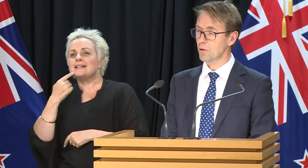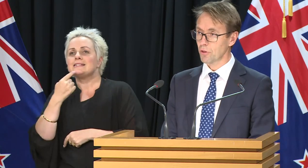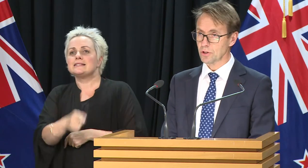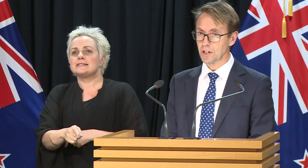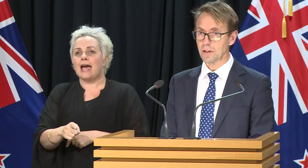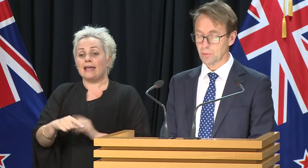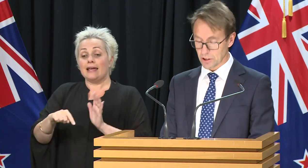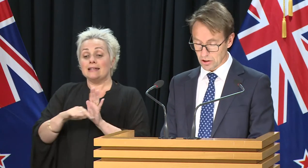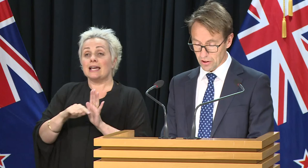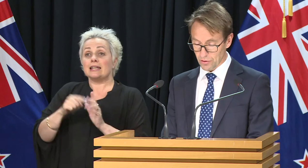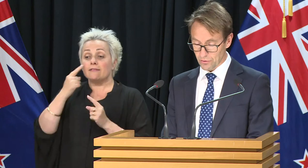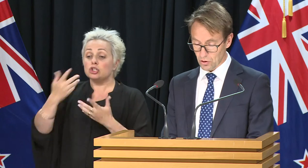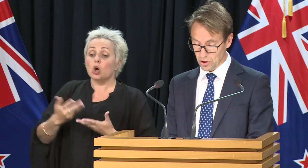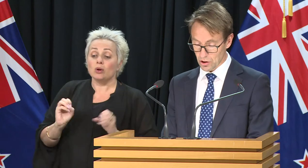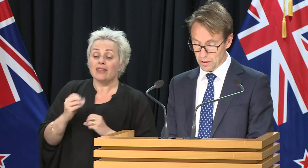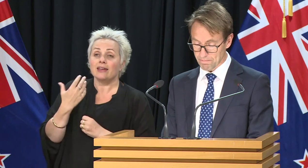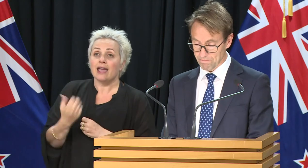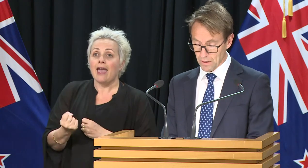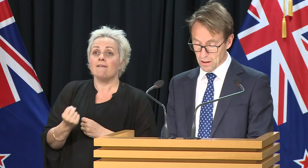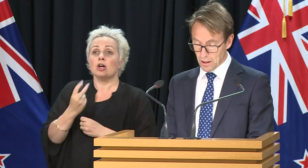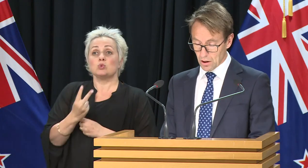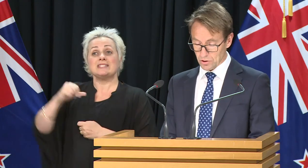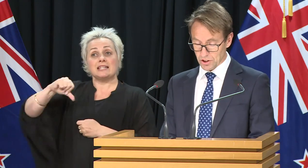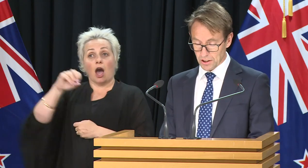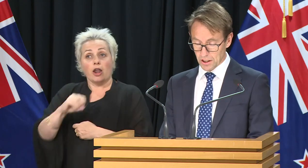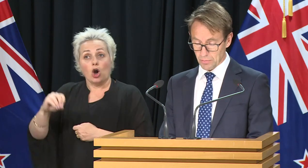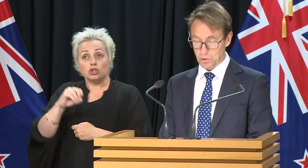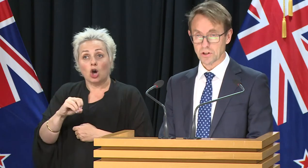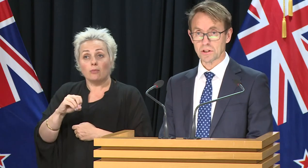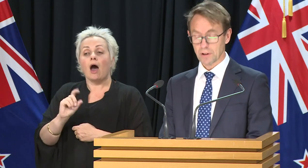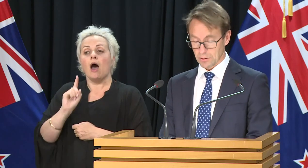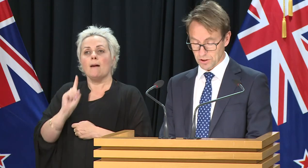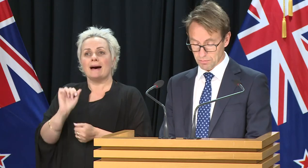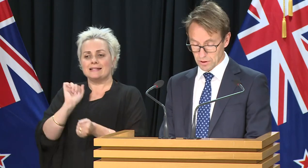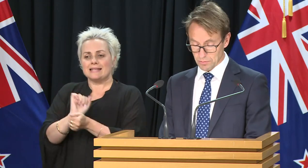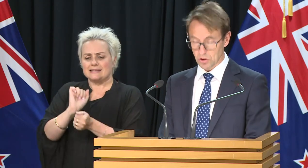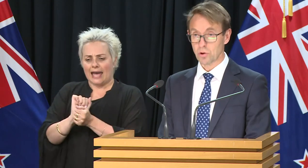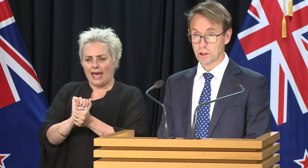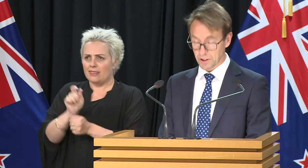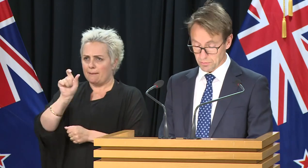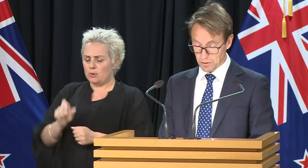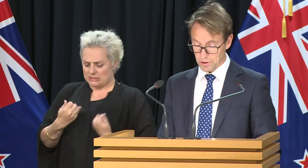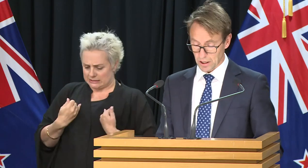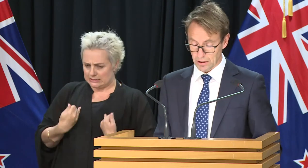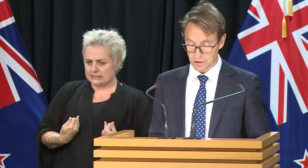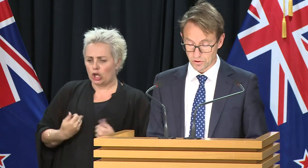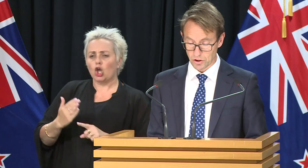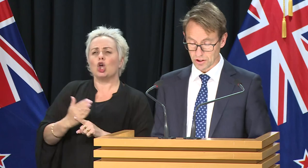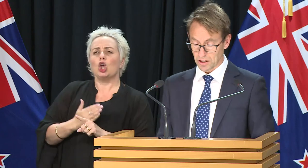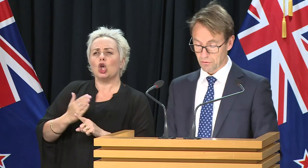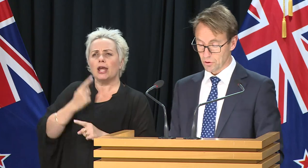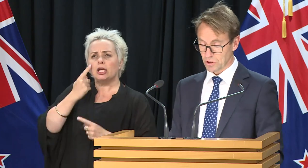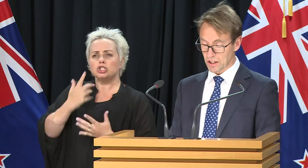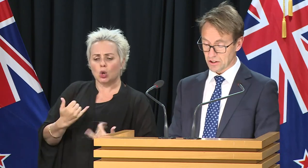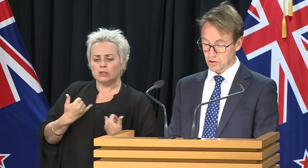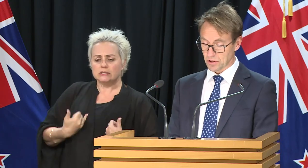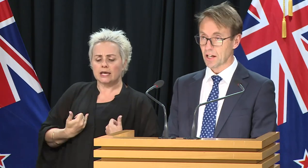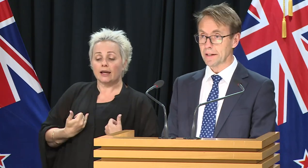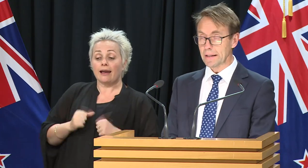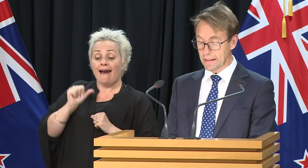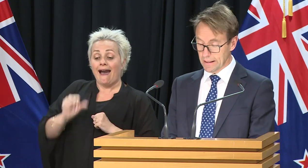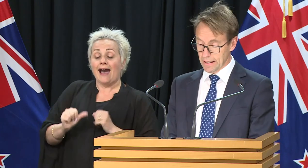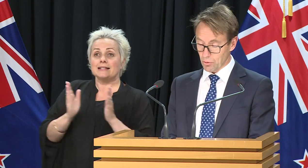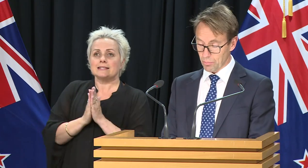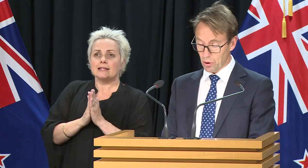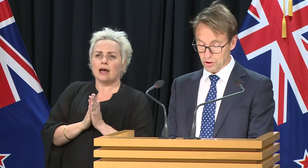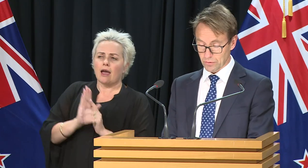test on Thursday the 29th of October. On Saturday, the person developed symptoms, early symptoms, and did seek a further test on